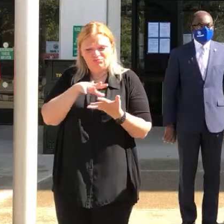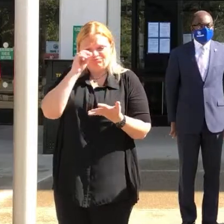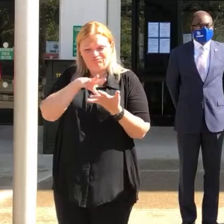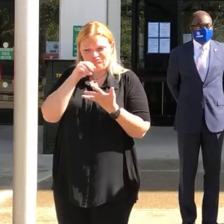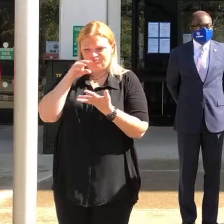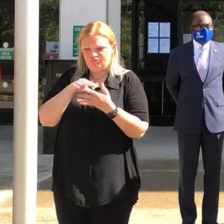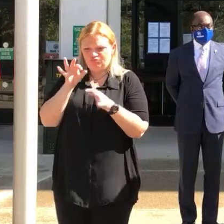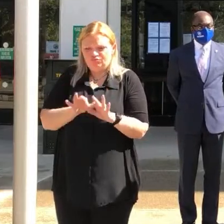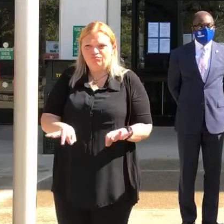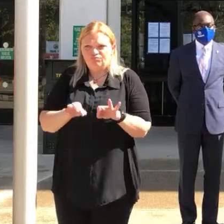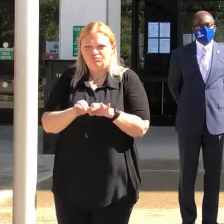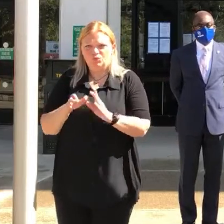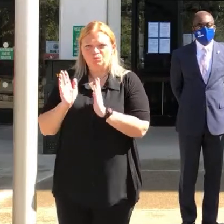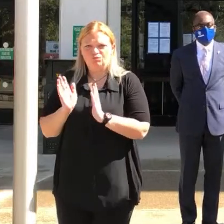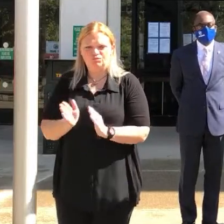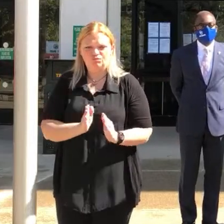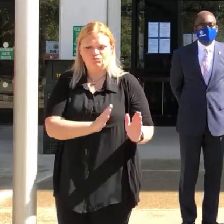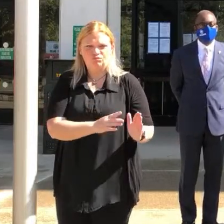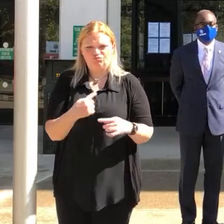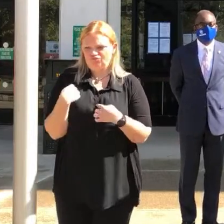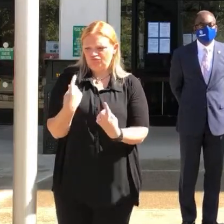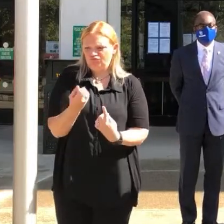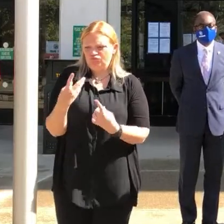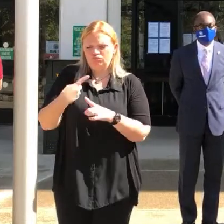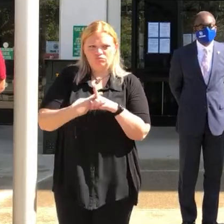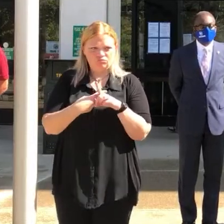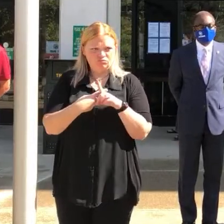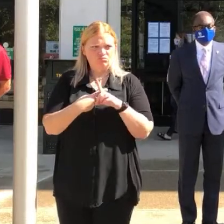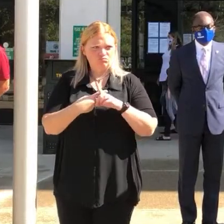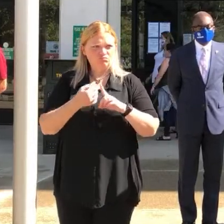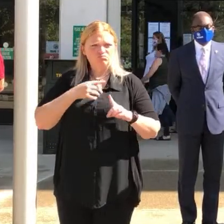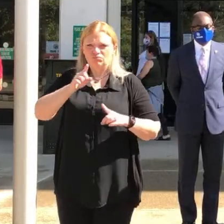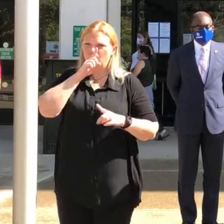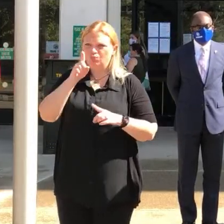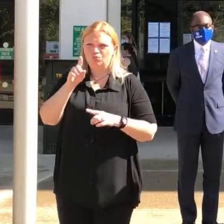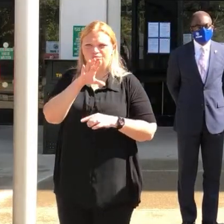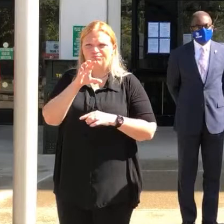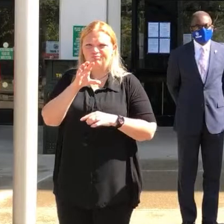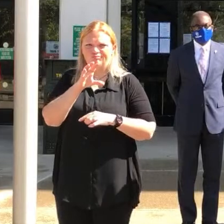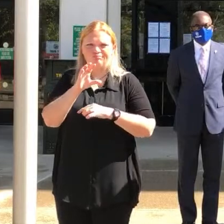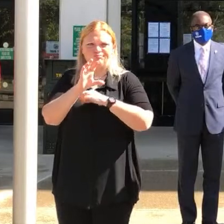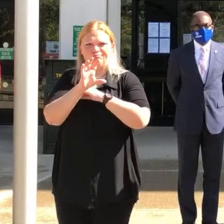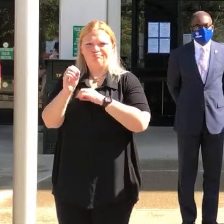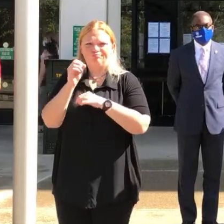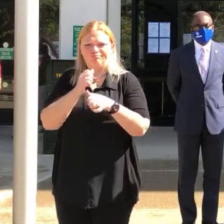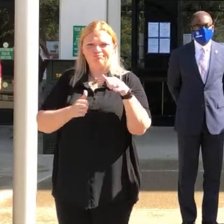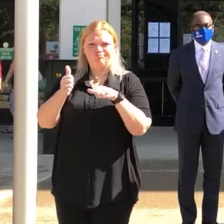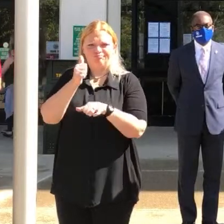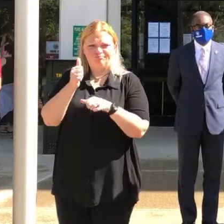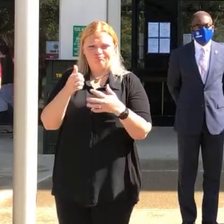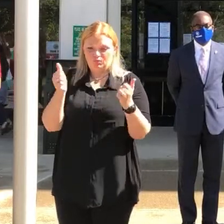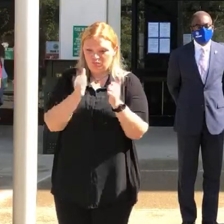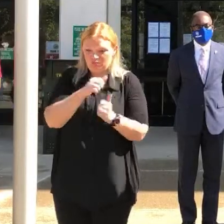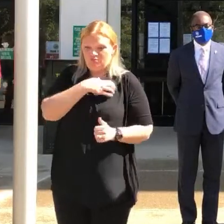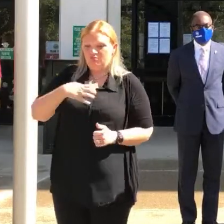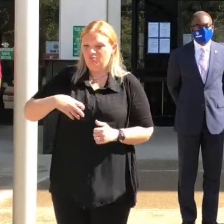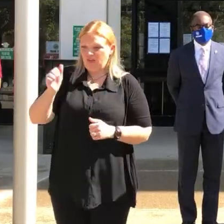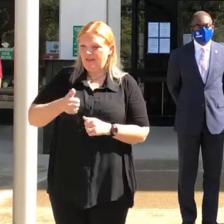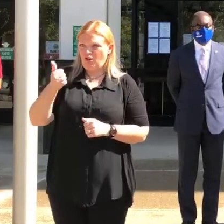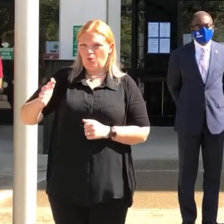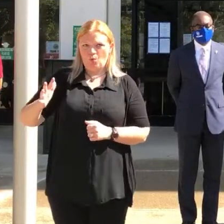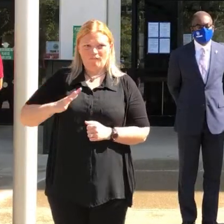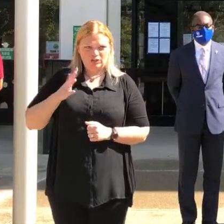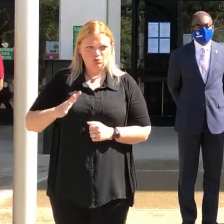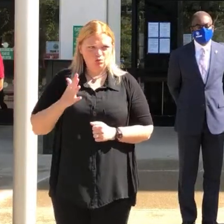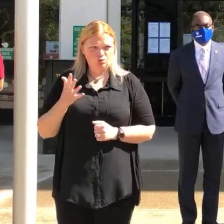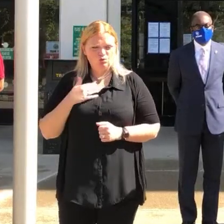of preparation these past several months. I'm sure the county executive would join me, along with the mayor and other elected officials,